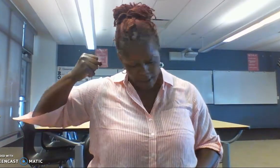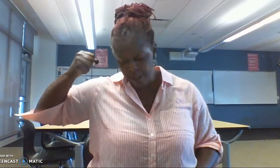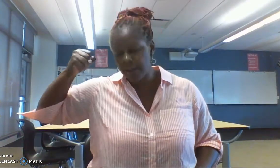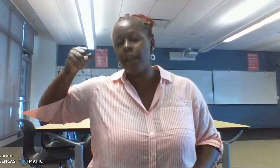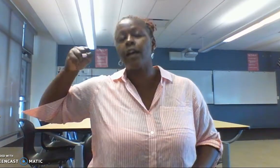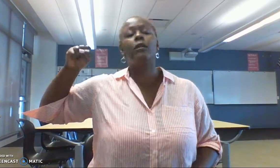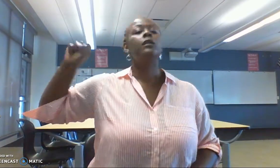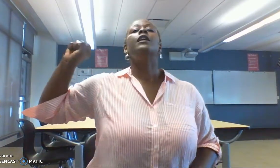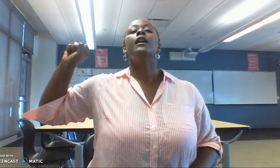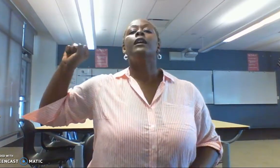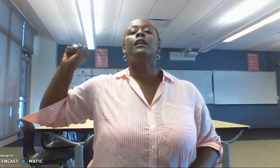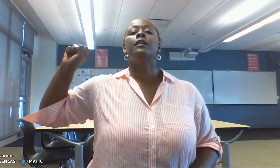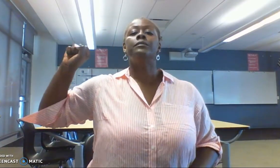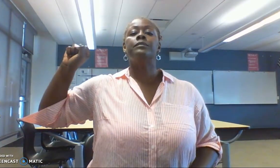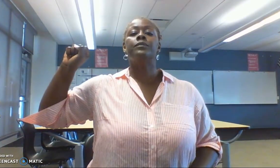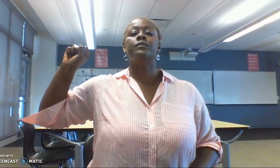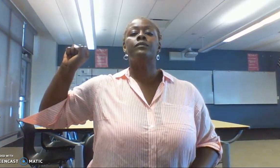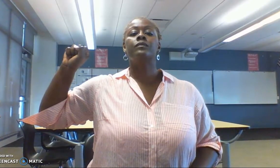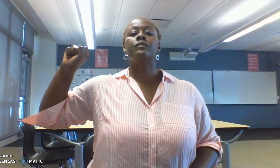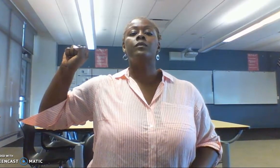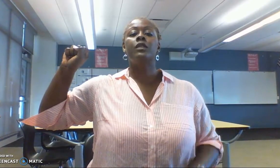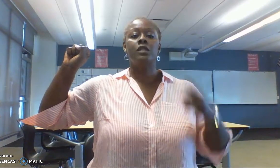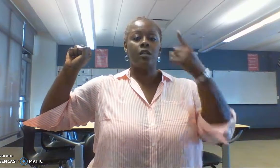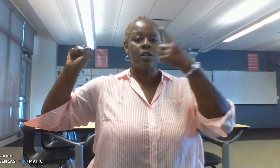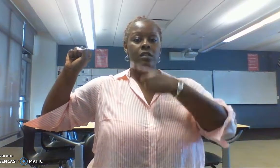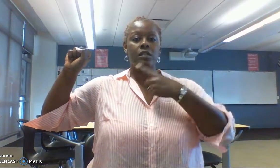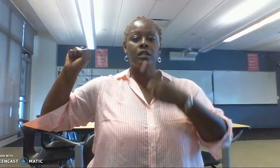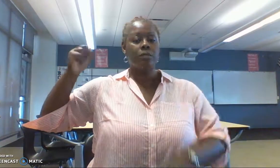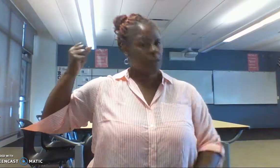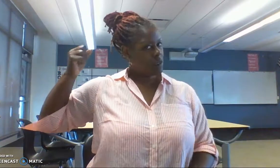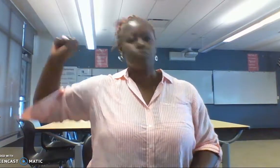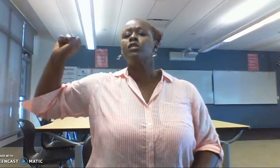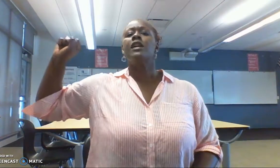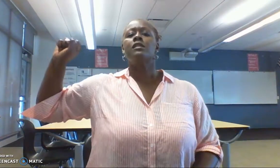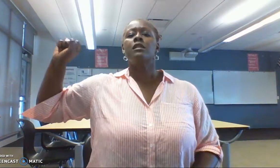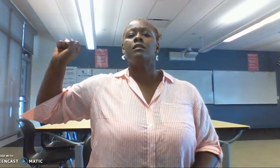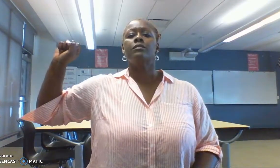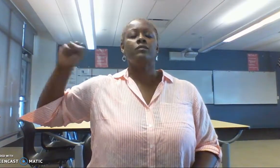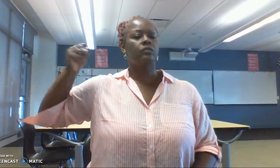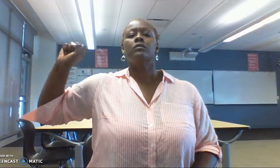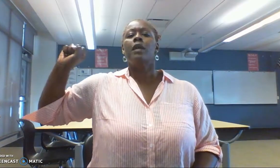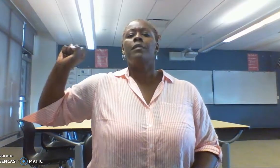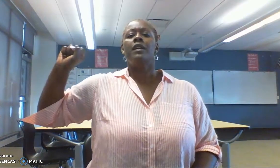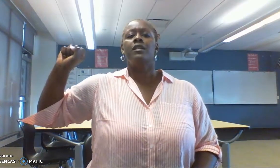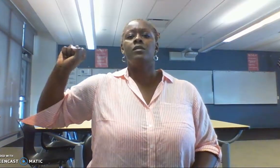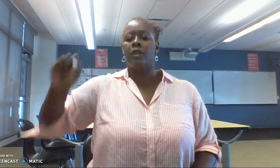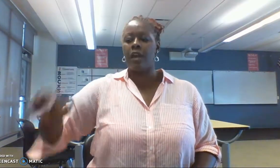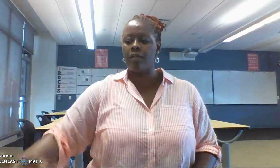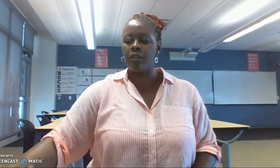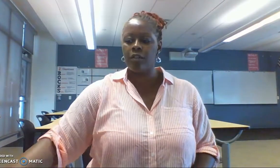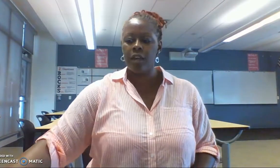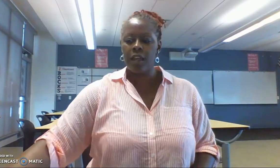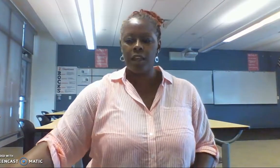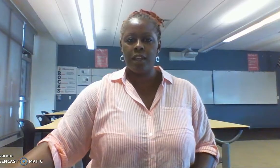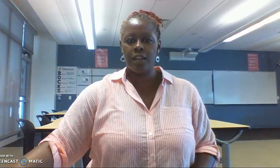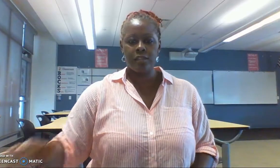head down and up with a serious look because I'm protesting. I'm against whatever it is that